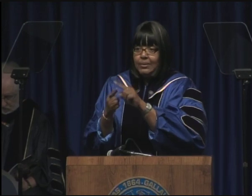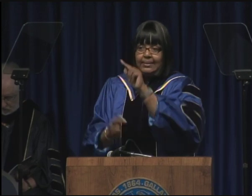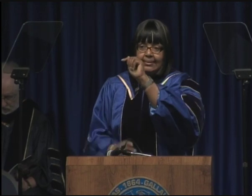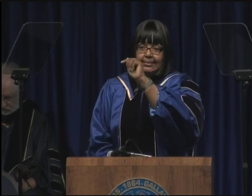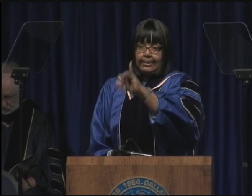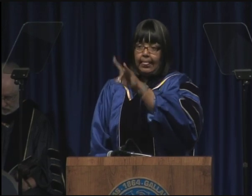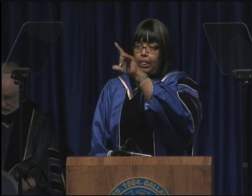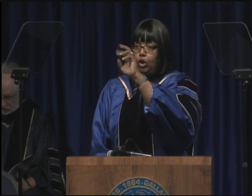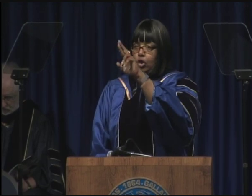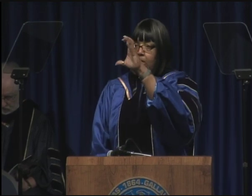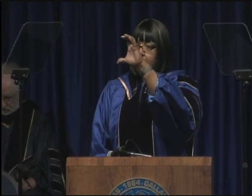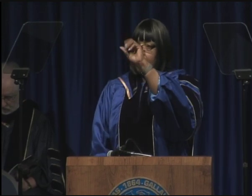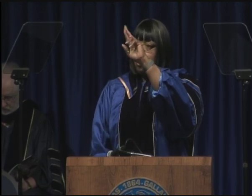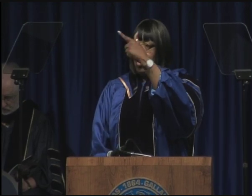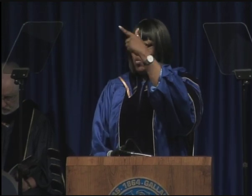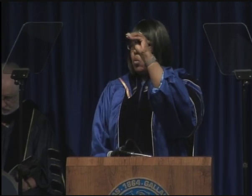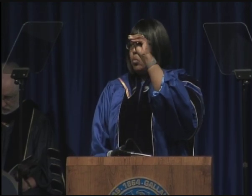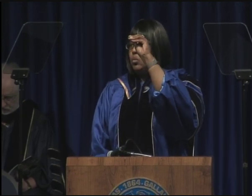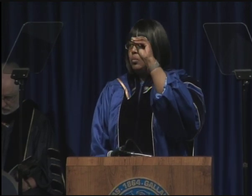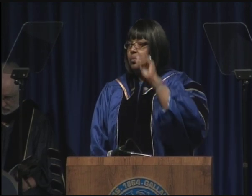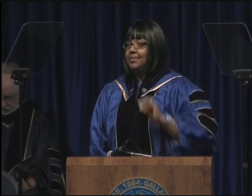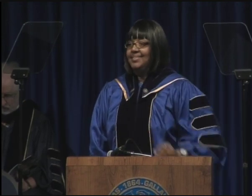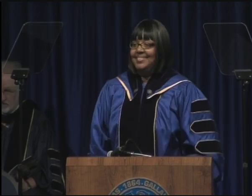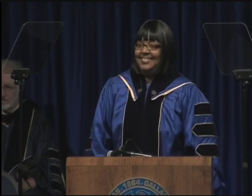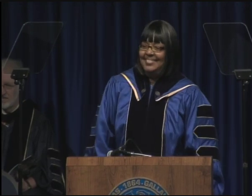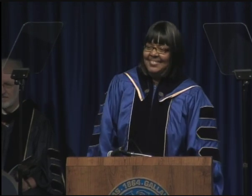Congratulations to Tyler Cargo.